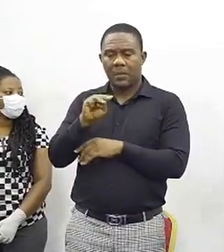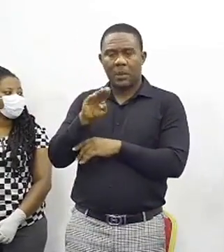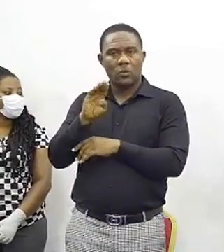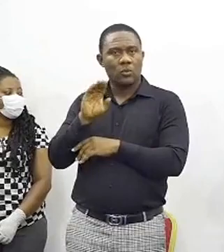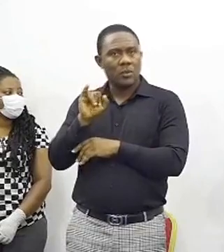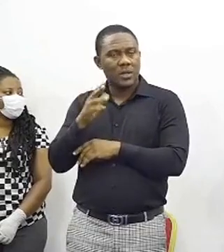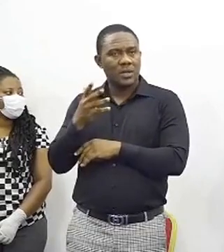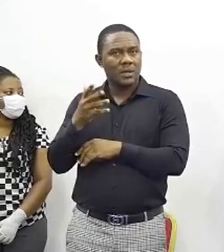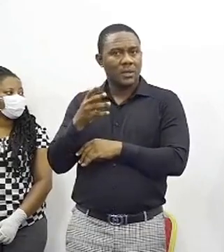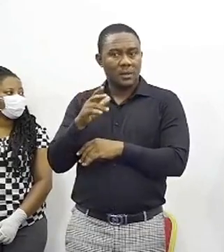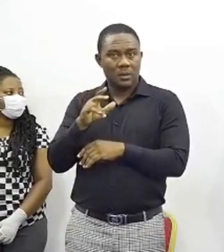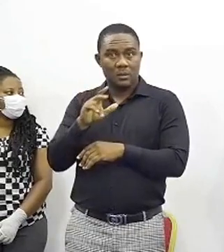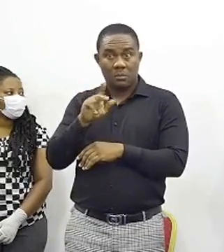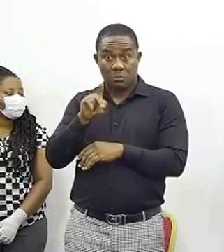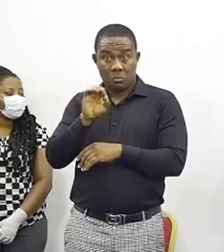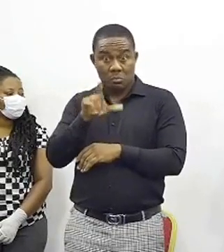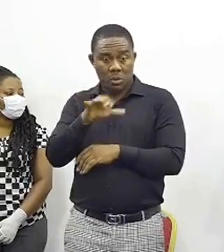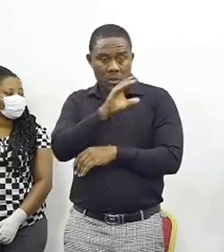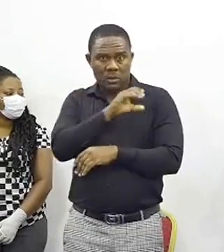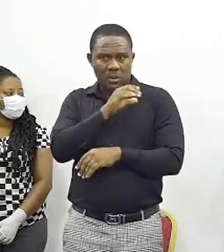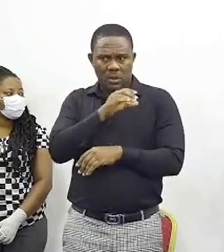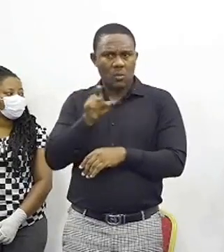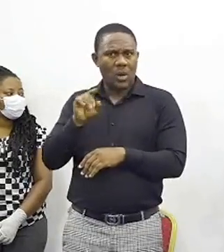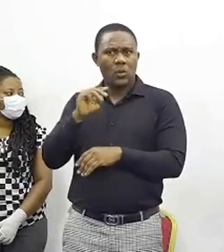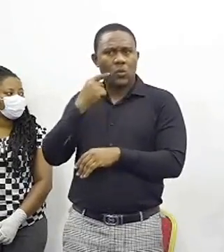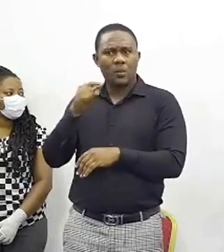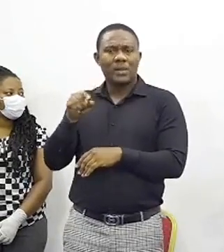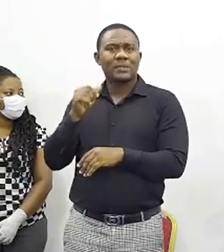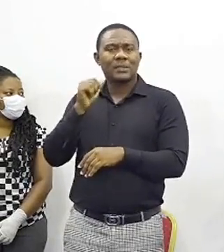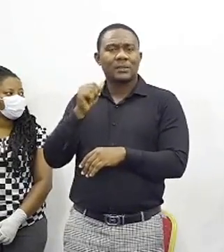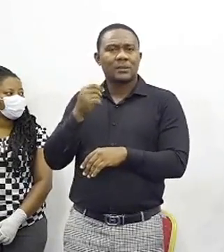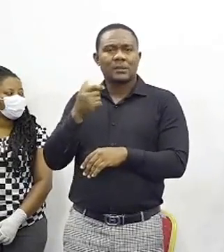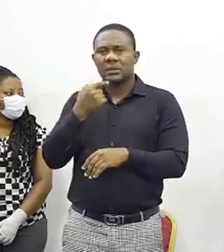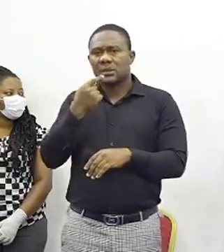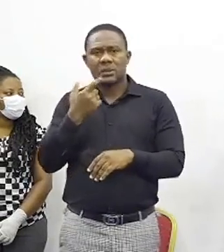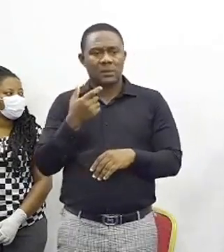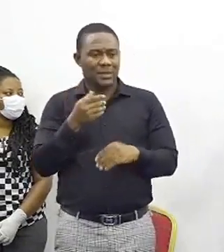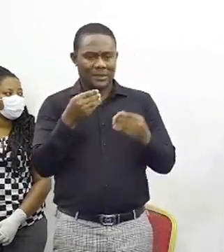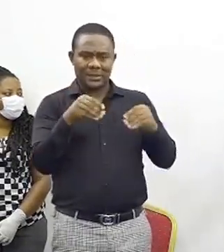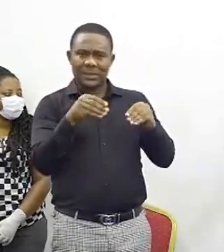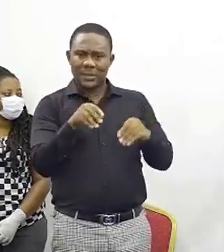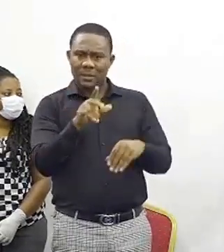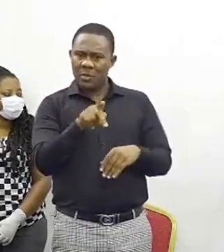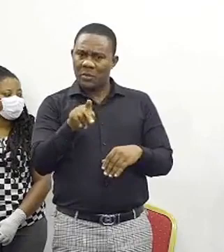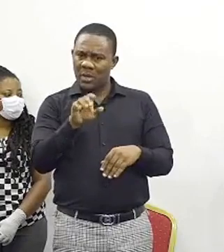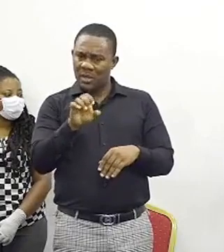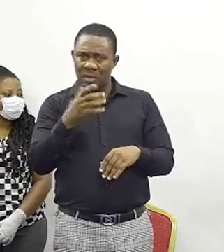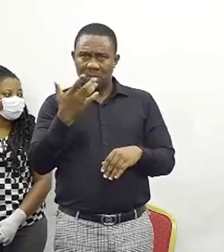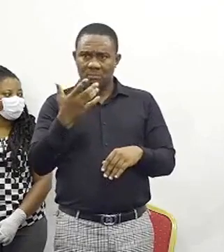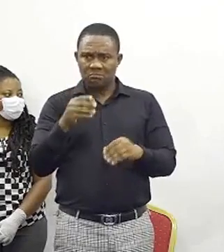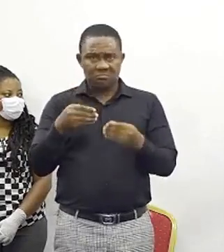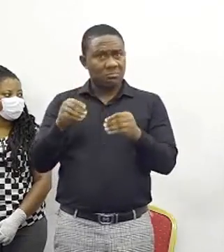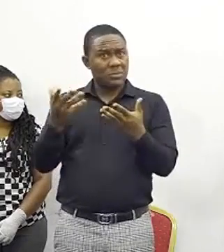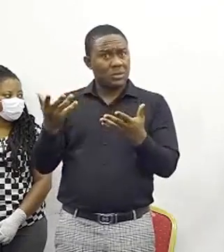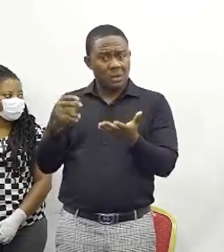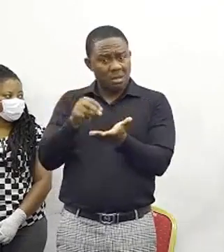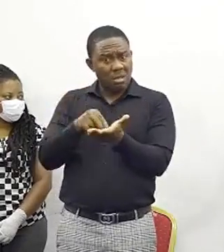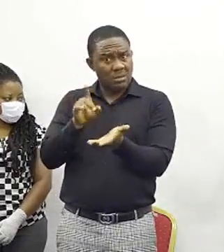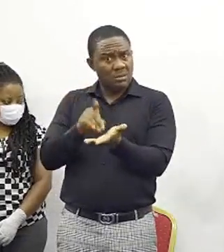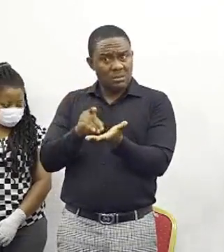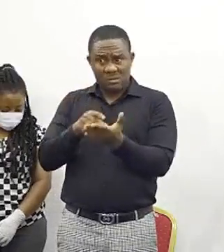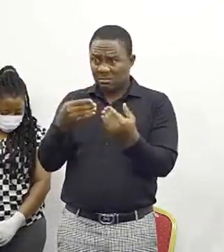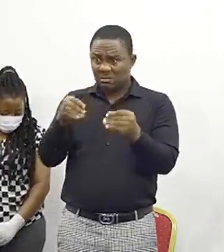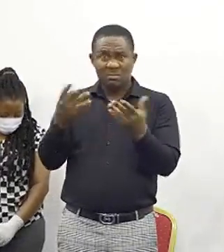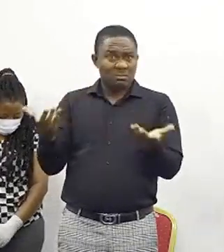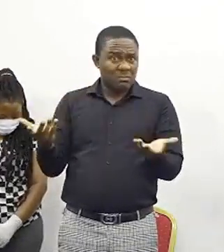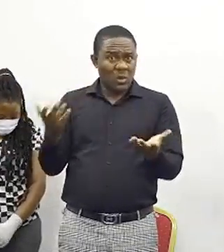a midwife there told us that they are selling PPEs to their workers because they do not have provision from